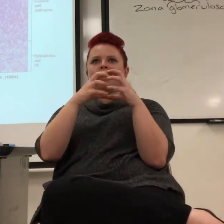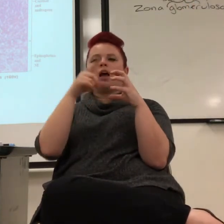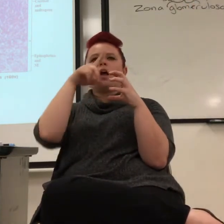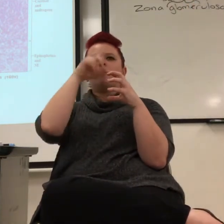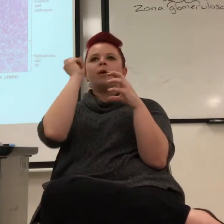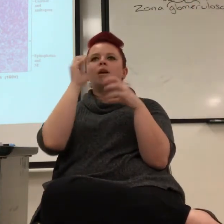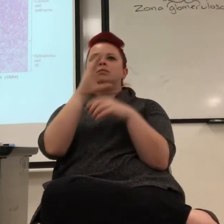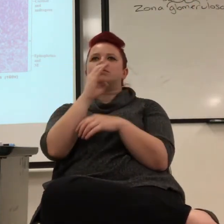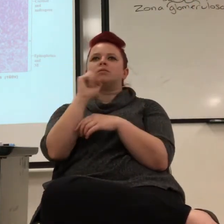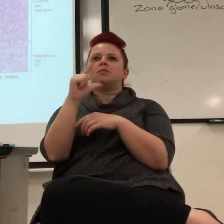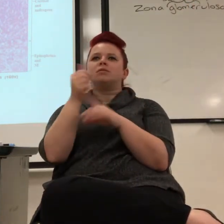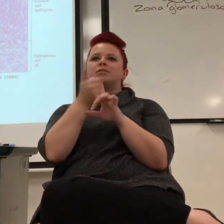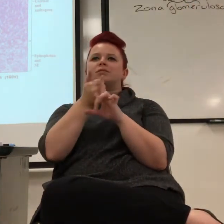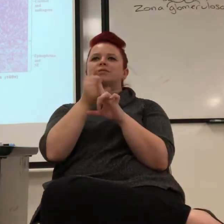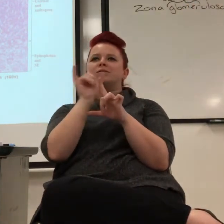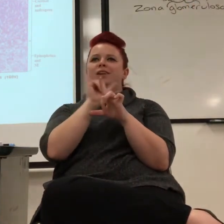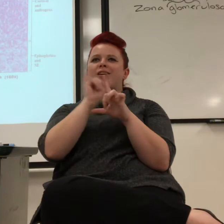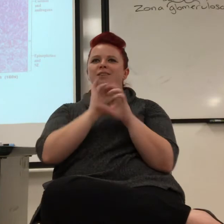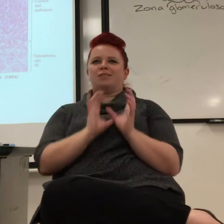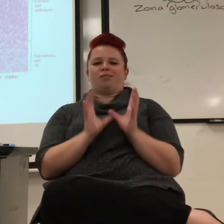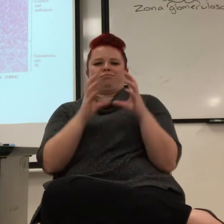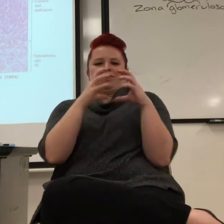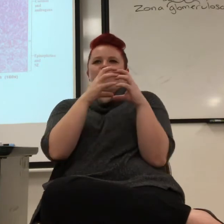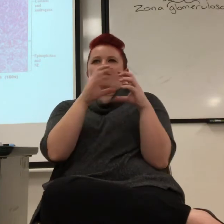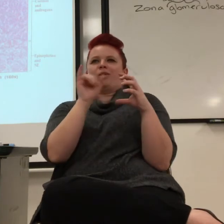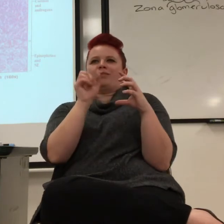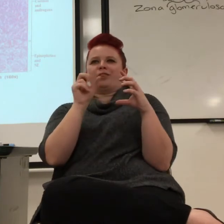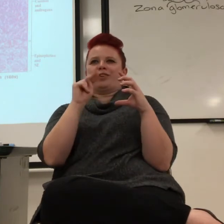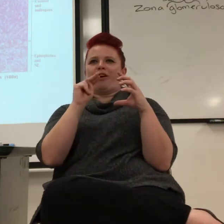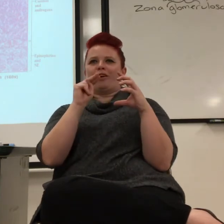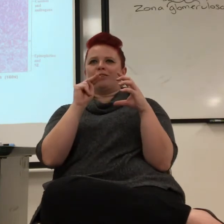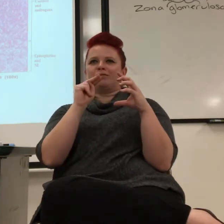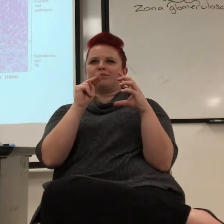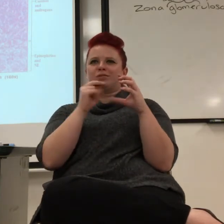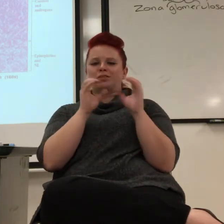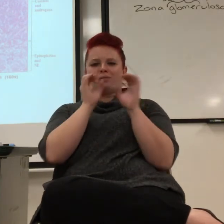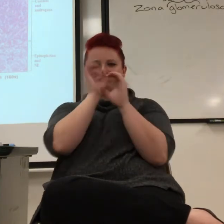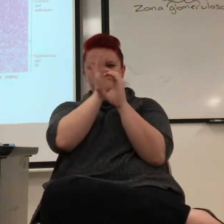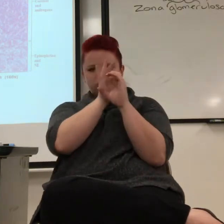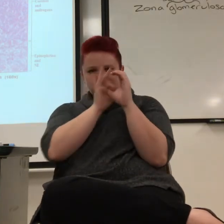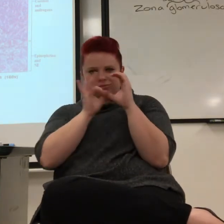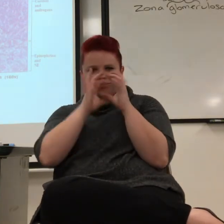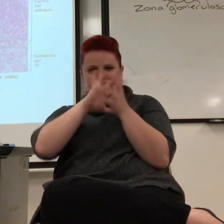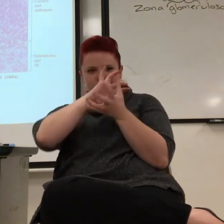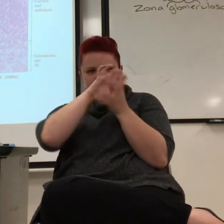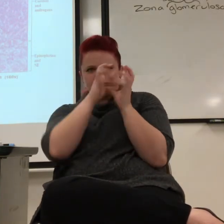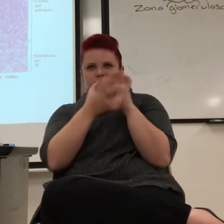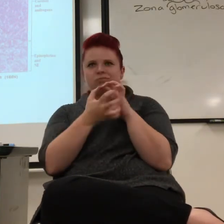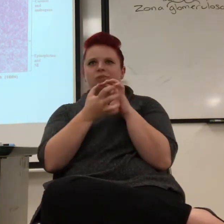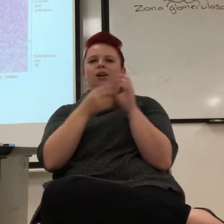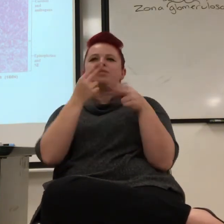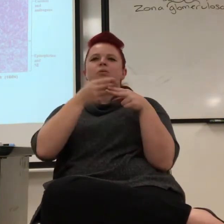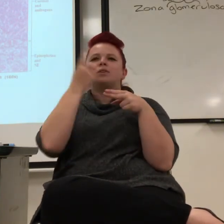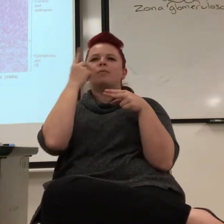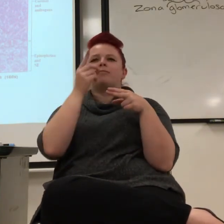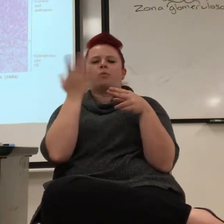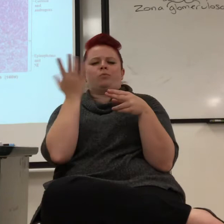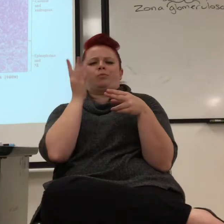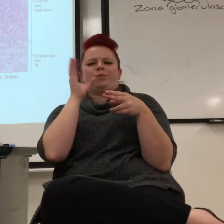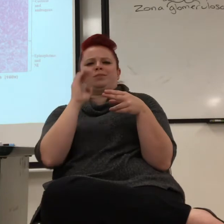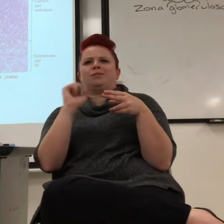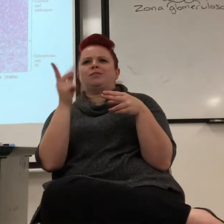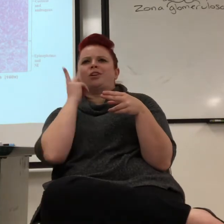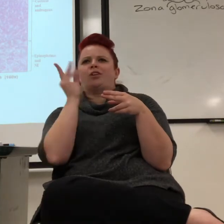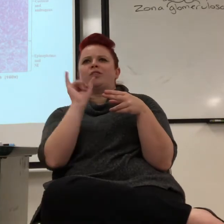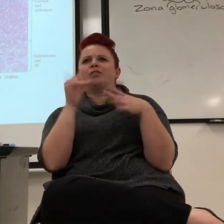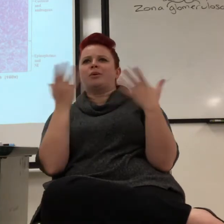Because the cells are like little balls of yarn, I guess. So the name of the zone is named for the appearance of the cells, basically. Now, why